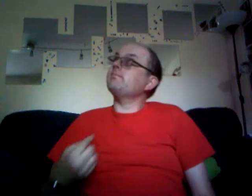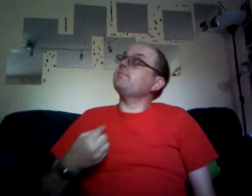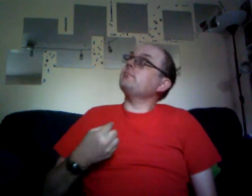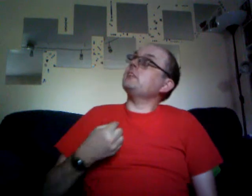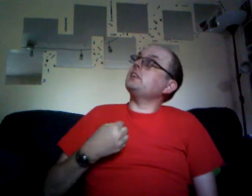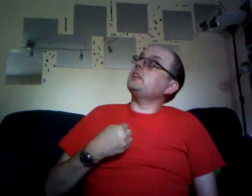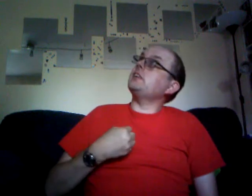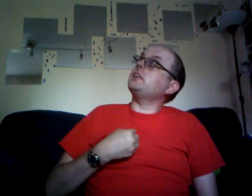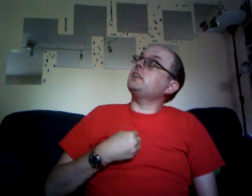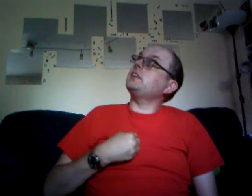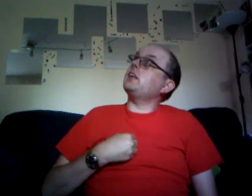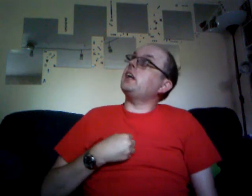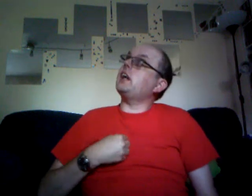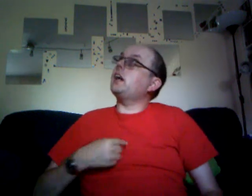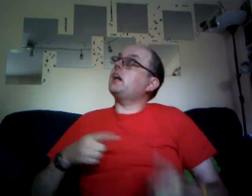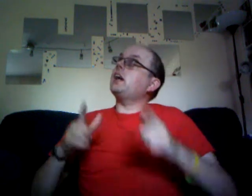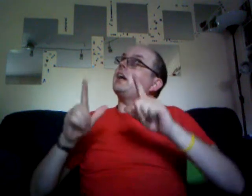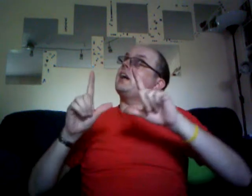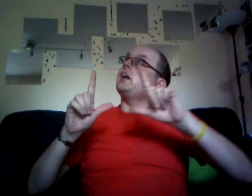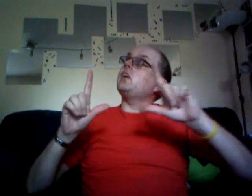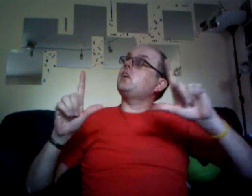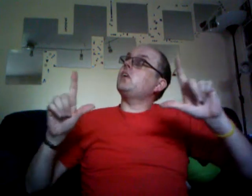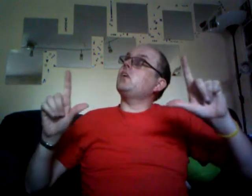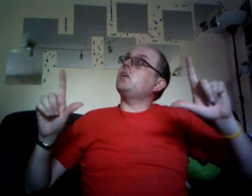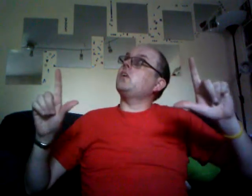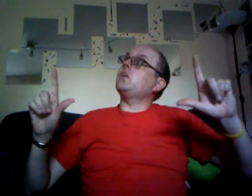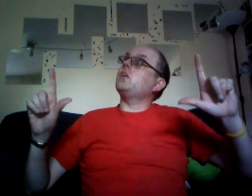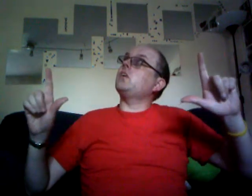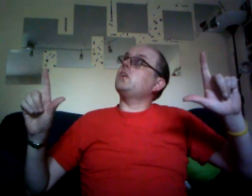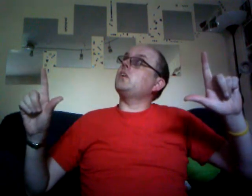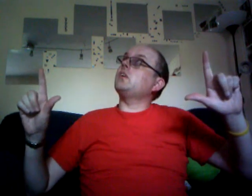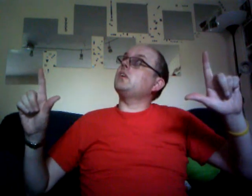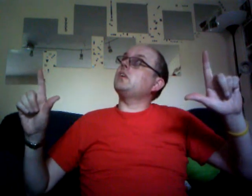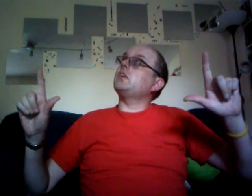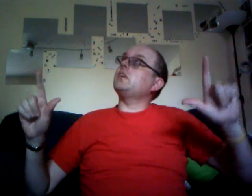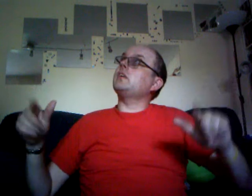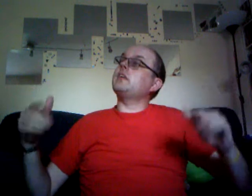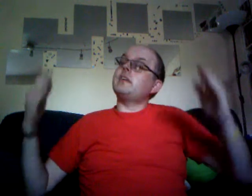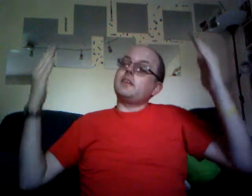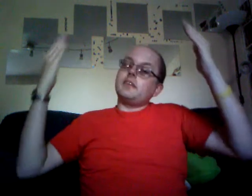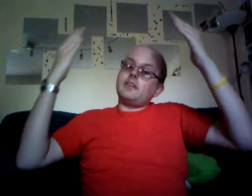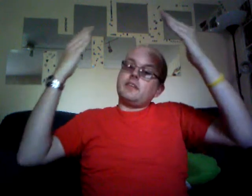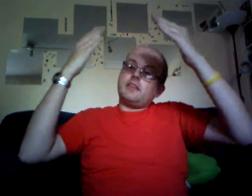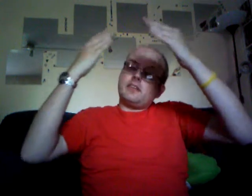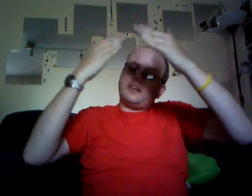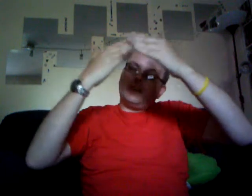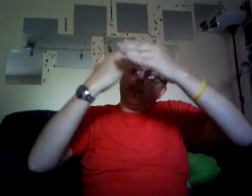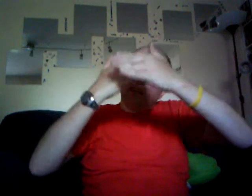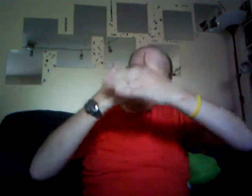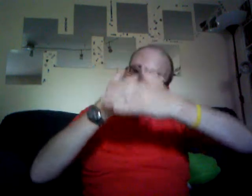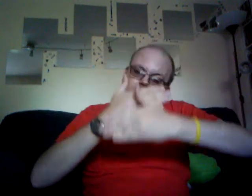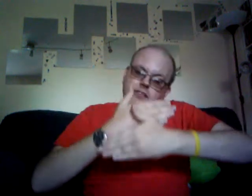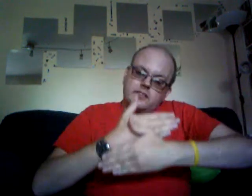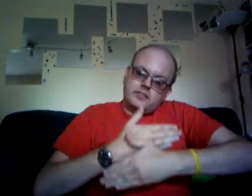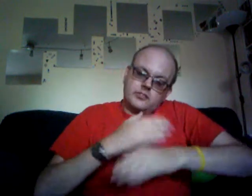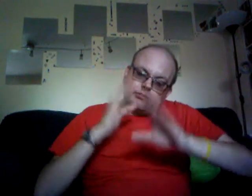is it I, Lord? I have heard